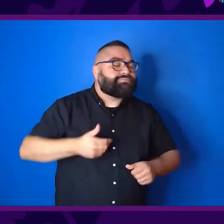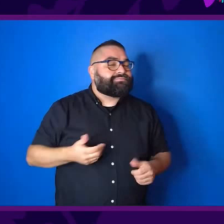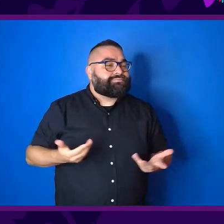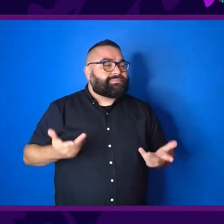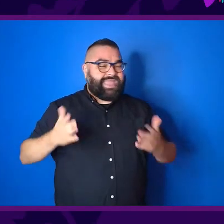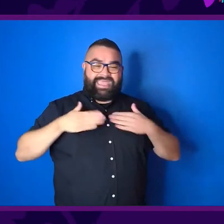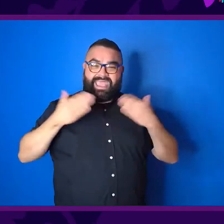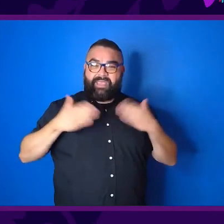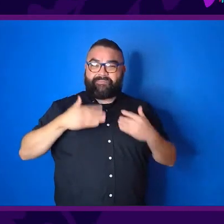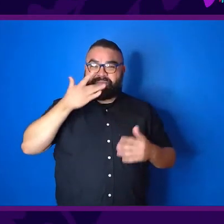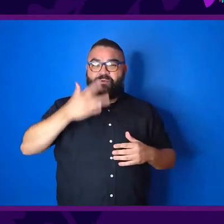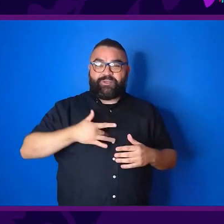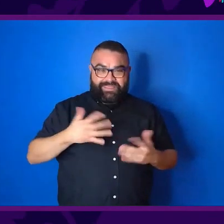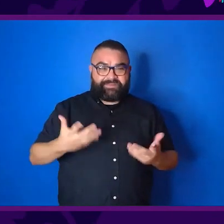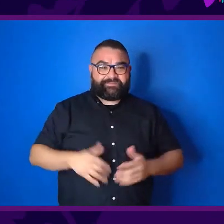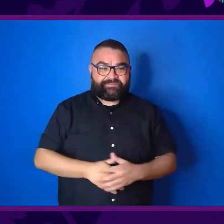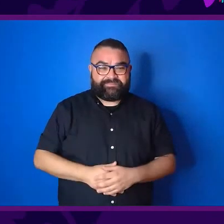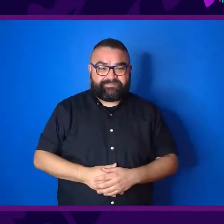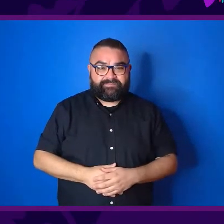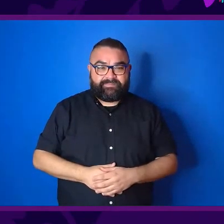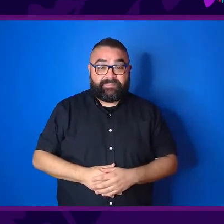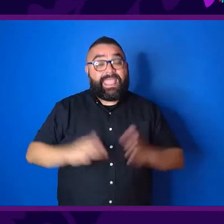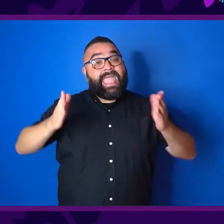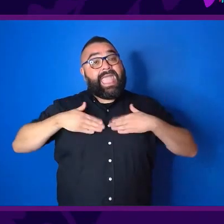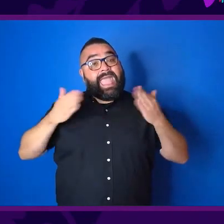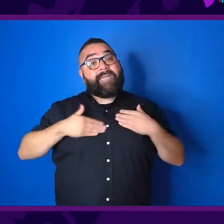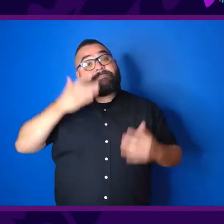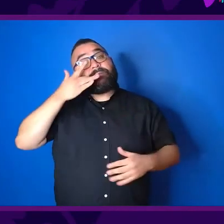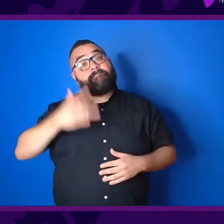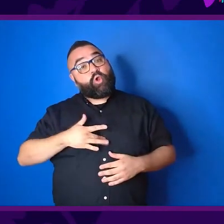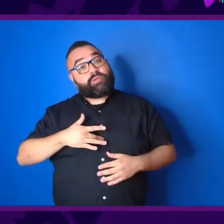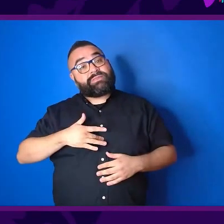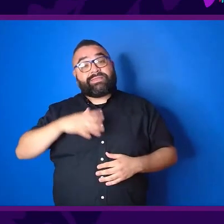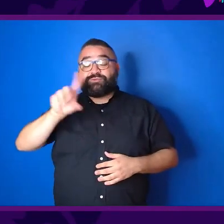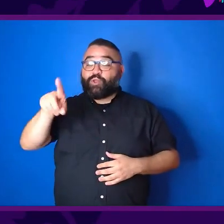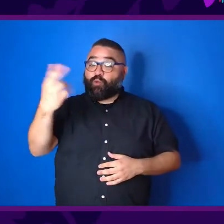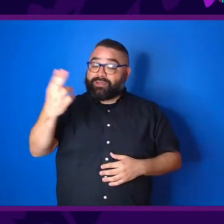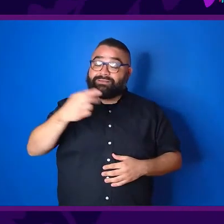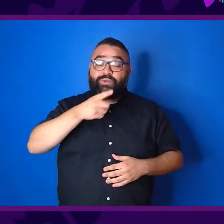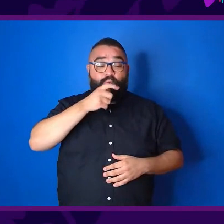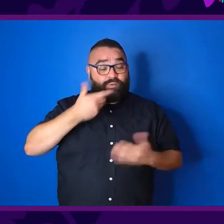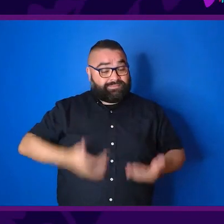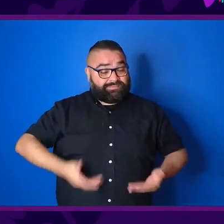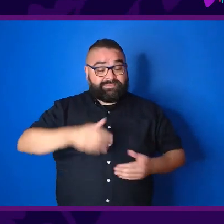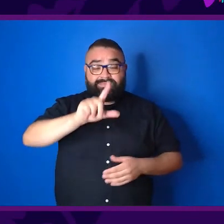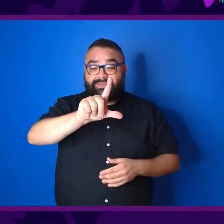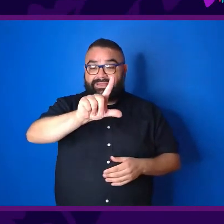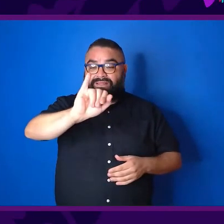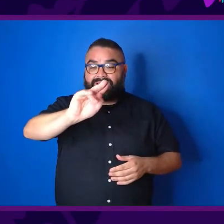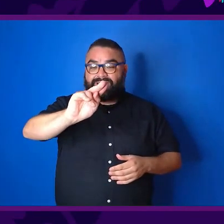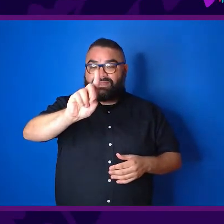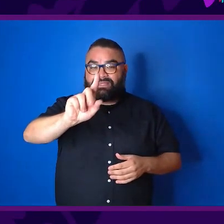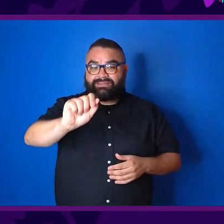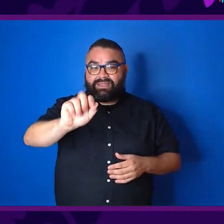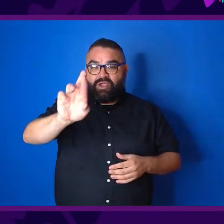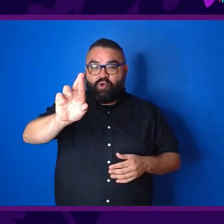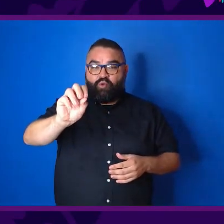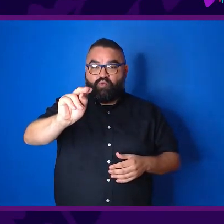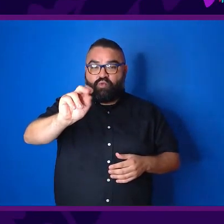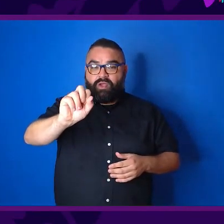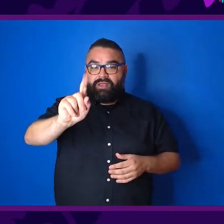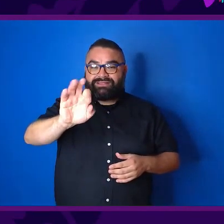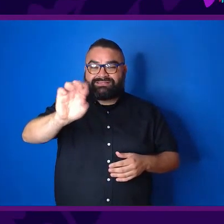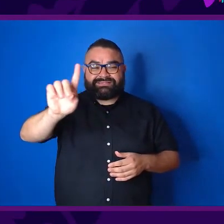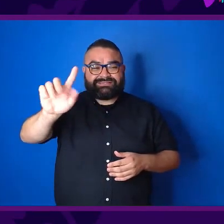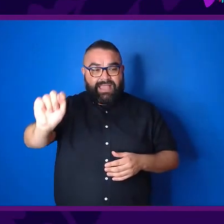dear. Happy birthday, Dolores. This is Linda Ronstadt. You are my favorite woman. You are an inspiration to both